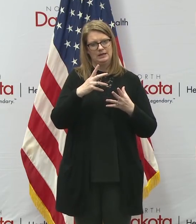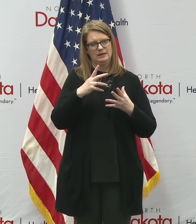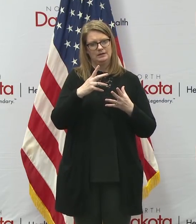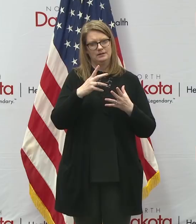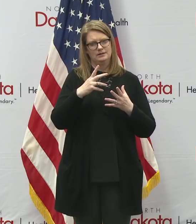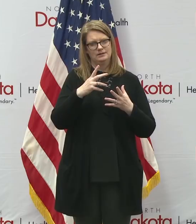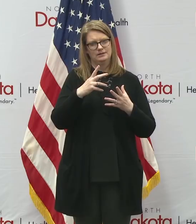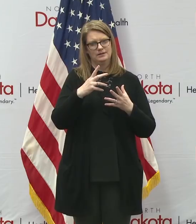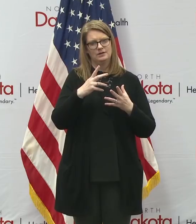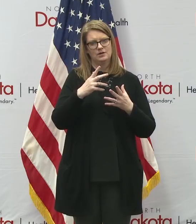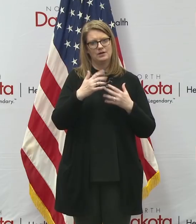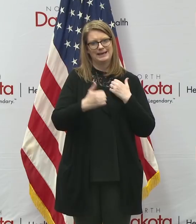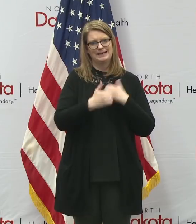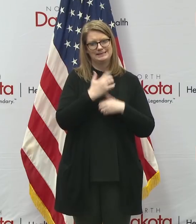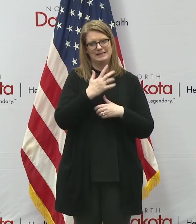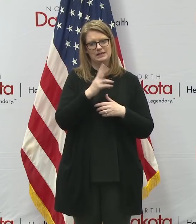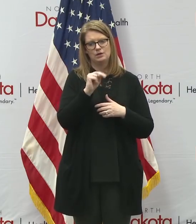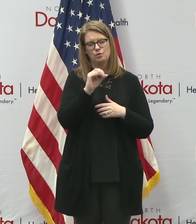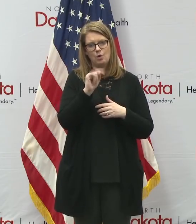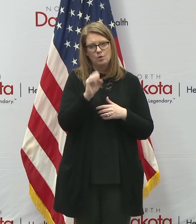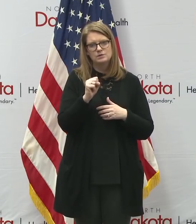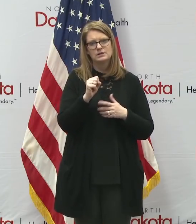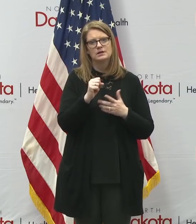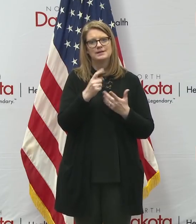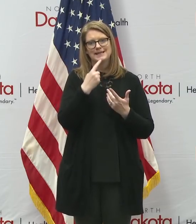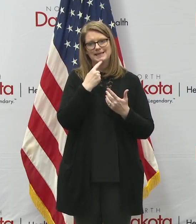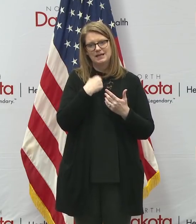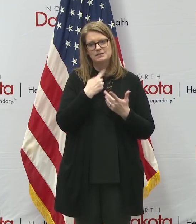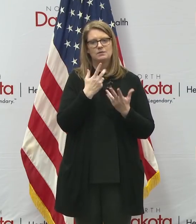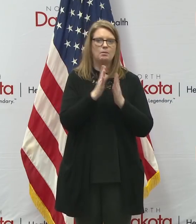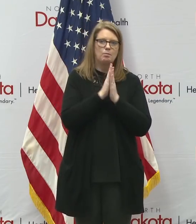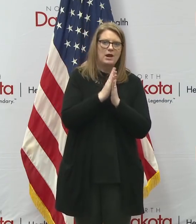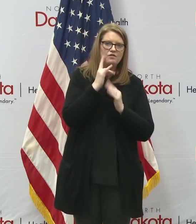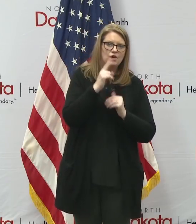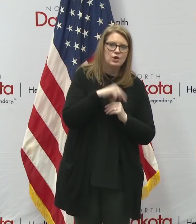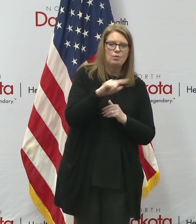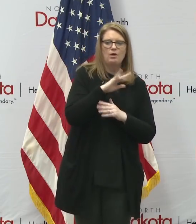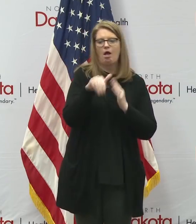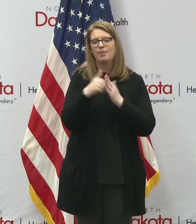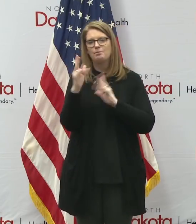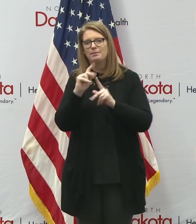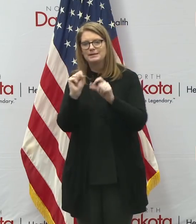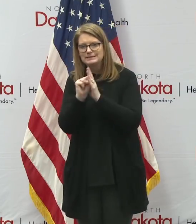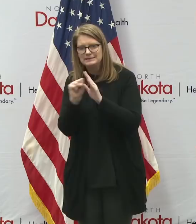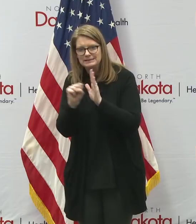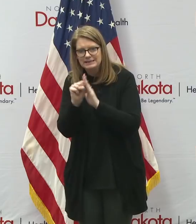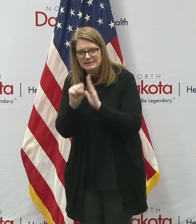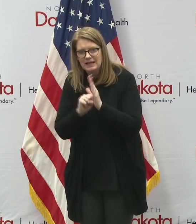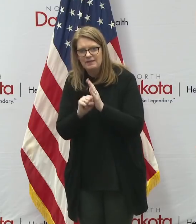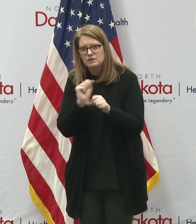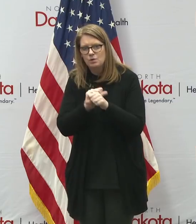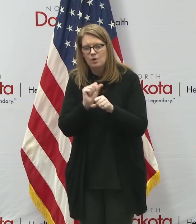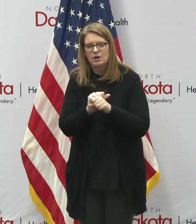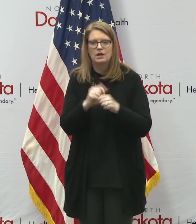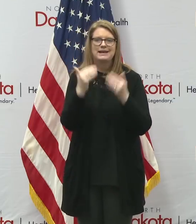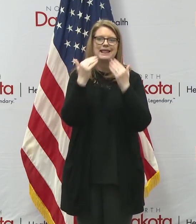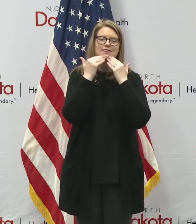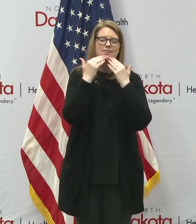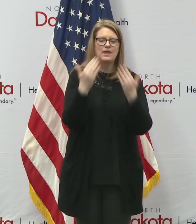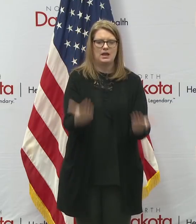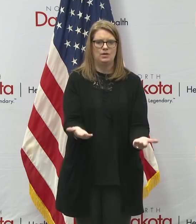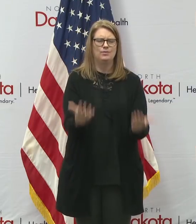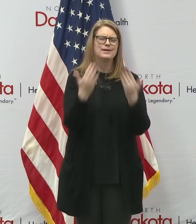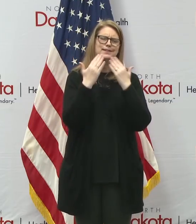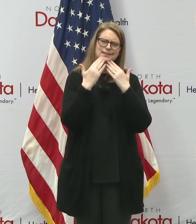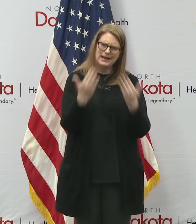of notes from people that are saying, hey, we're praying for you and everybody in the state that's working on this, and we want to acknowledge that, thank them for that, but also